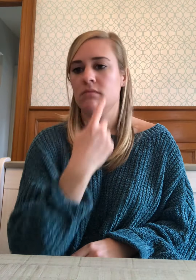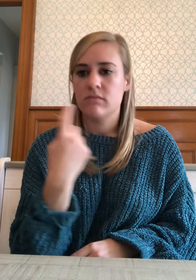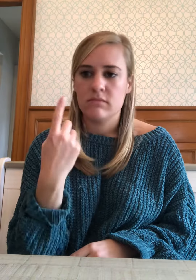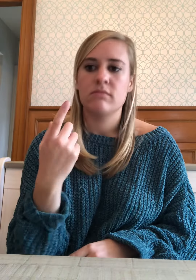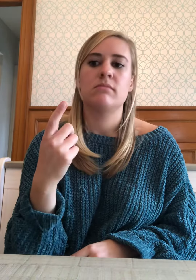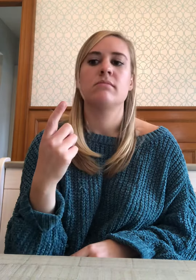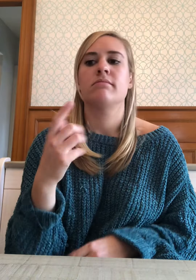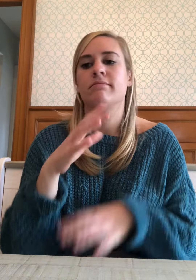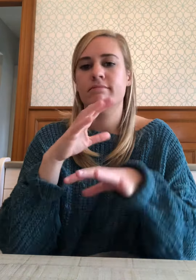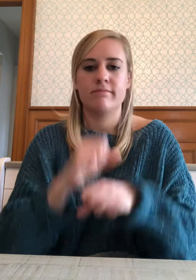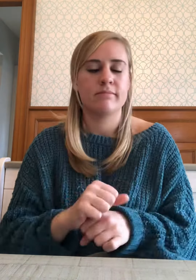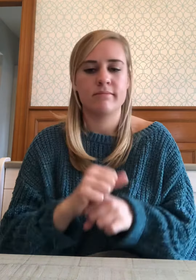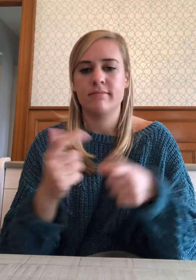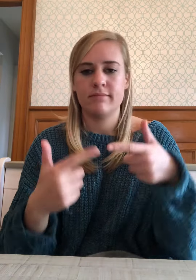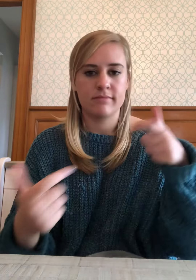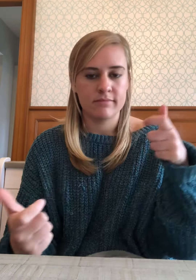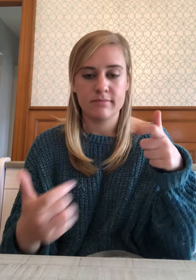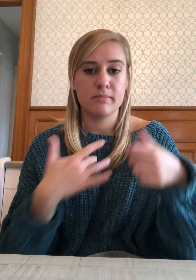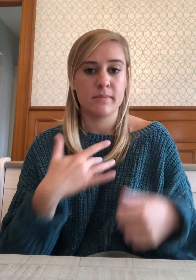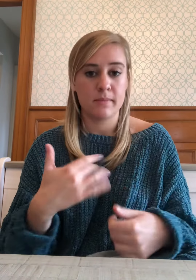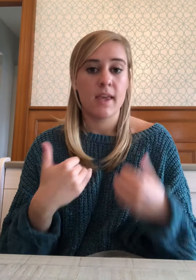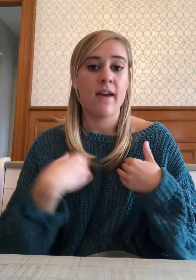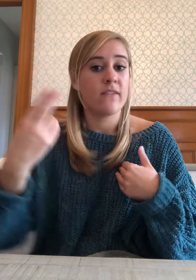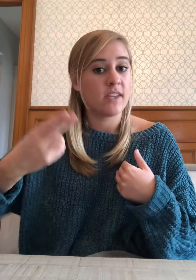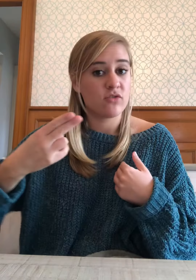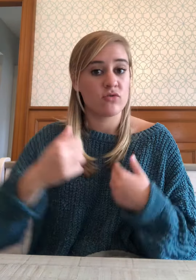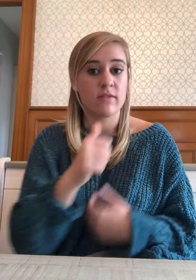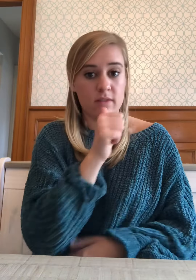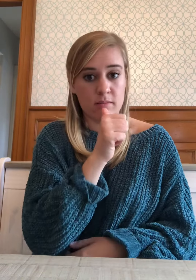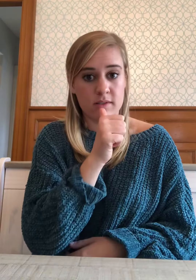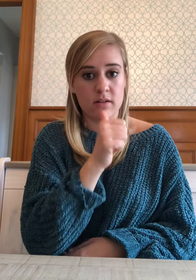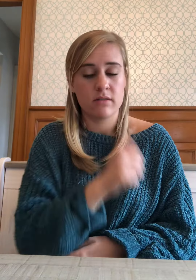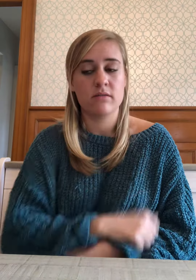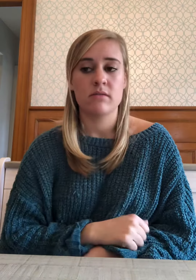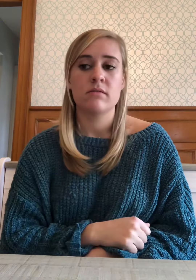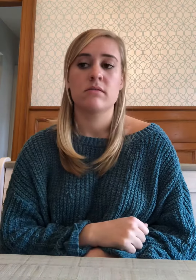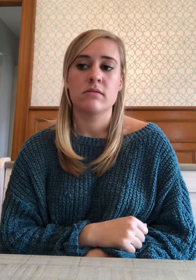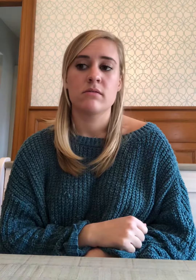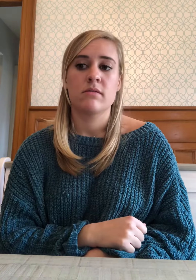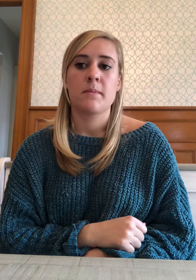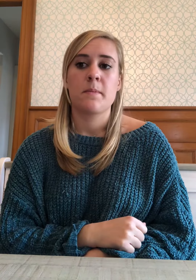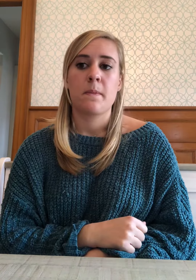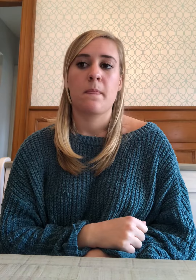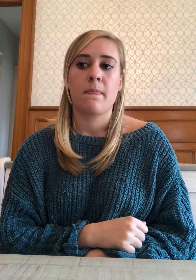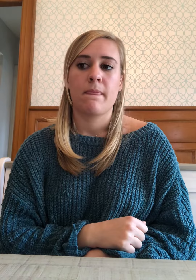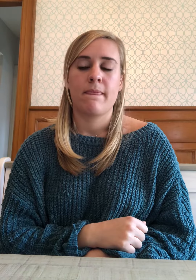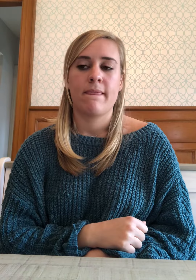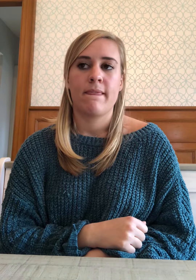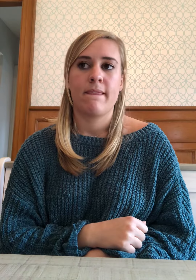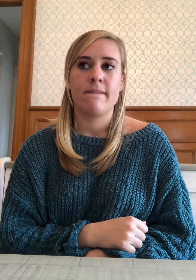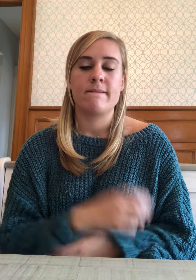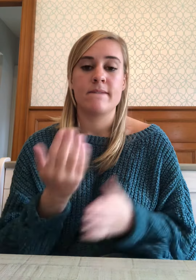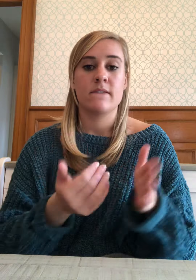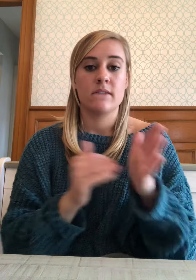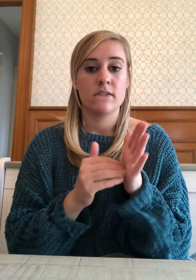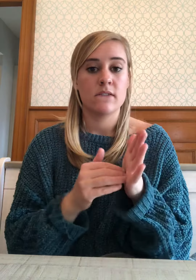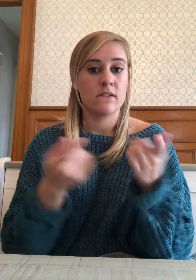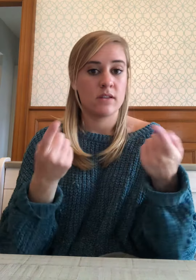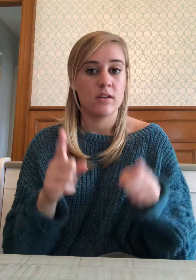usually there's a thumb sucking history. What happens is that, again, why the habit goes away